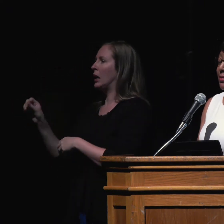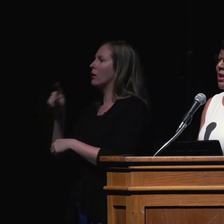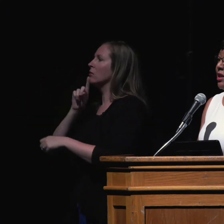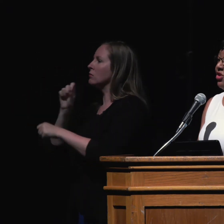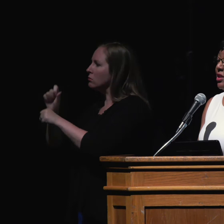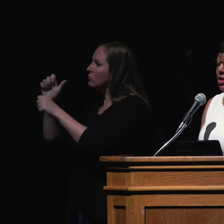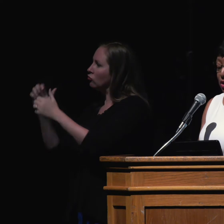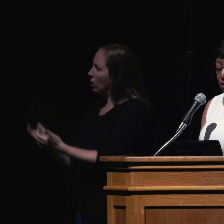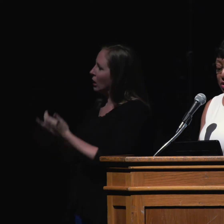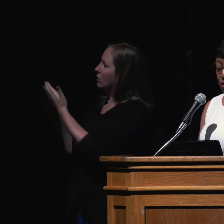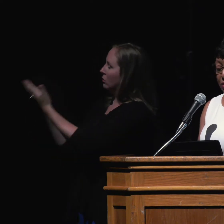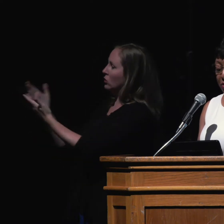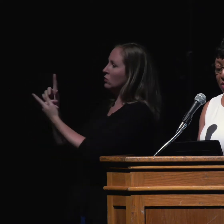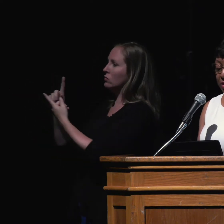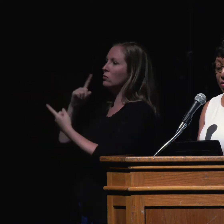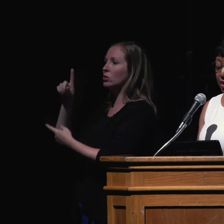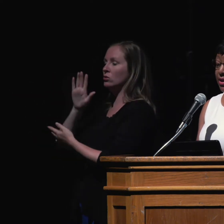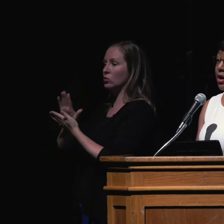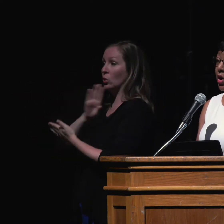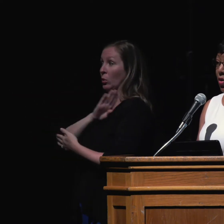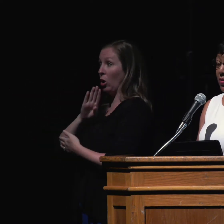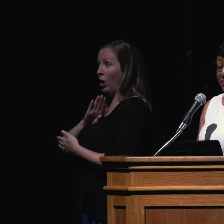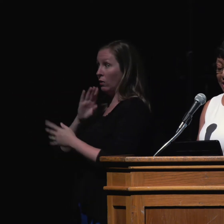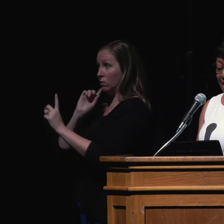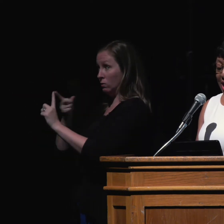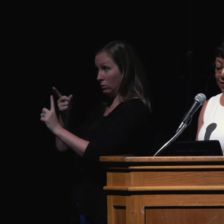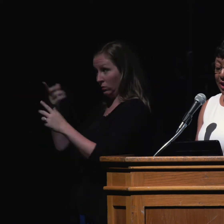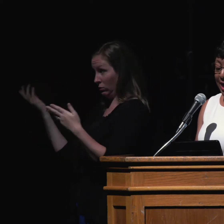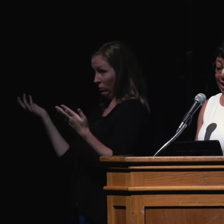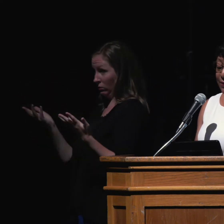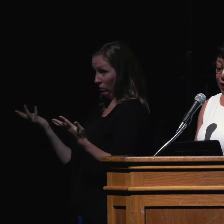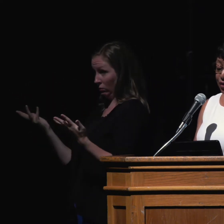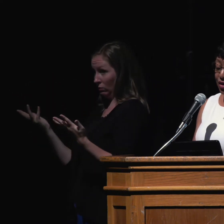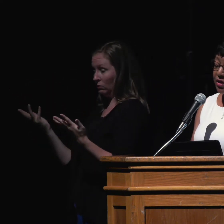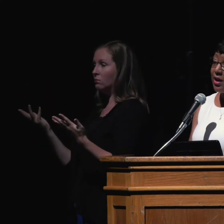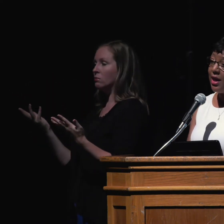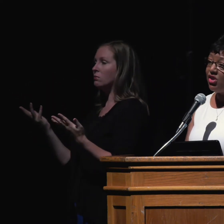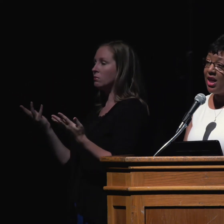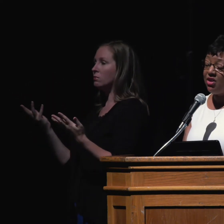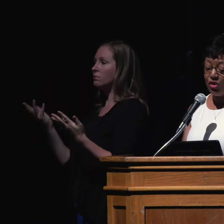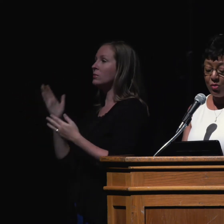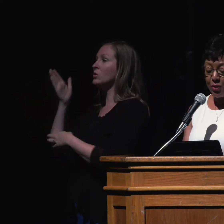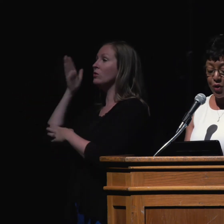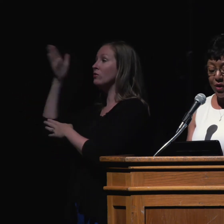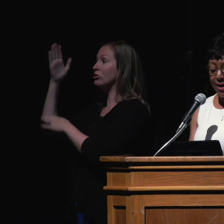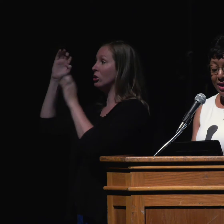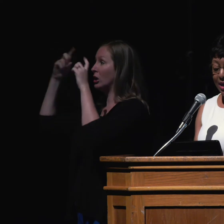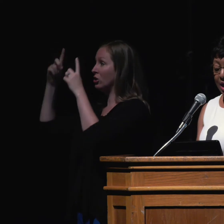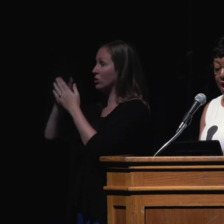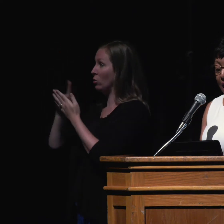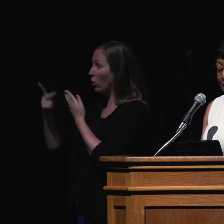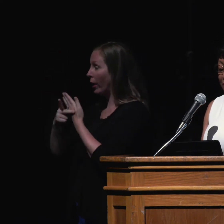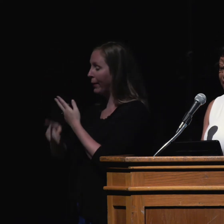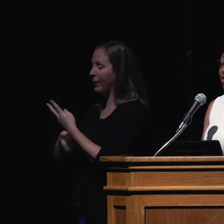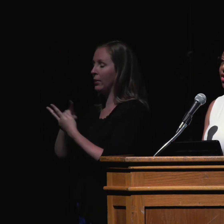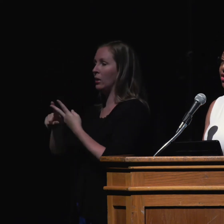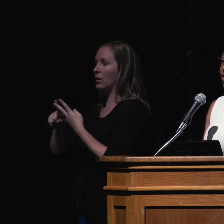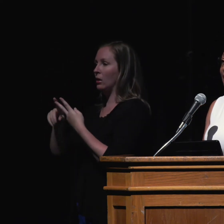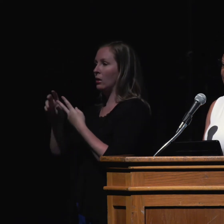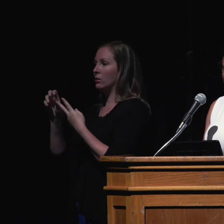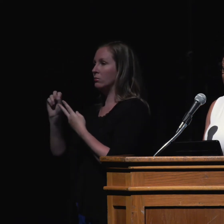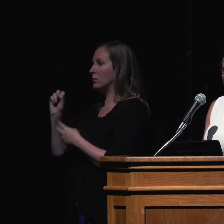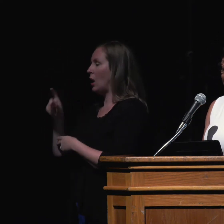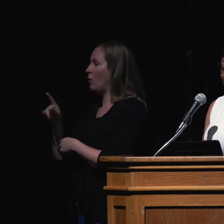actionable recommendations to the school board with the goal of aligning future educational programming,